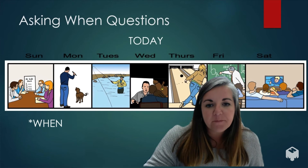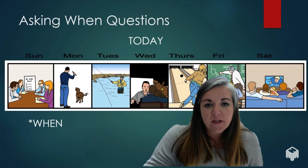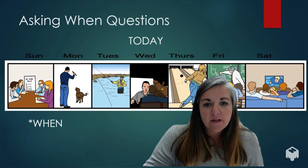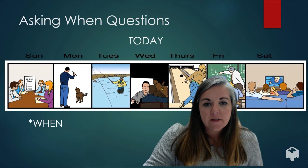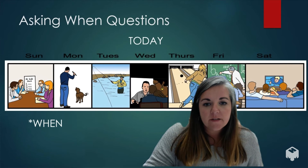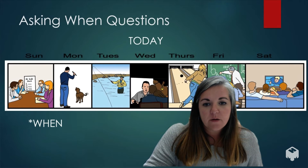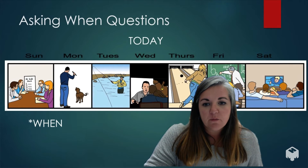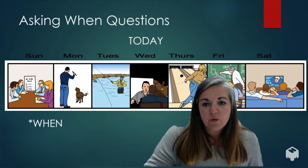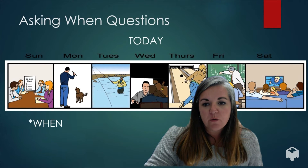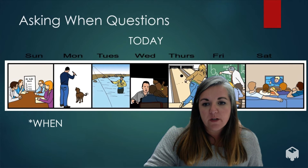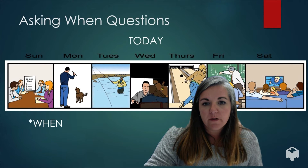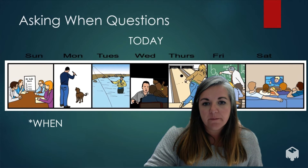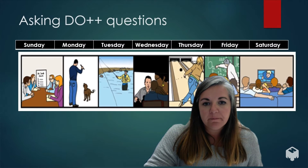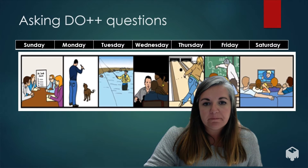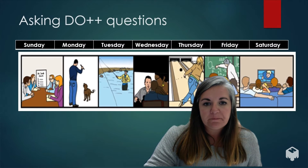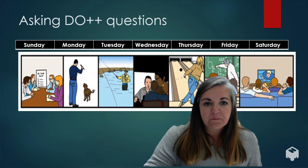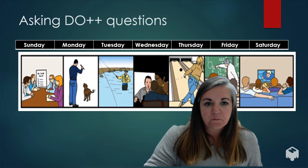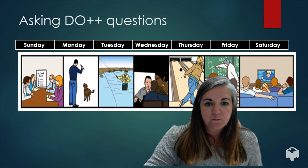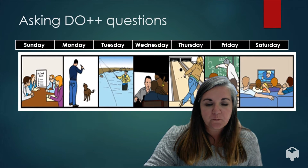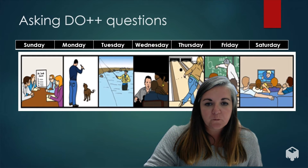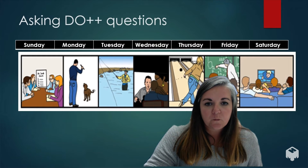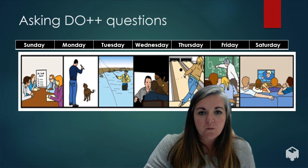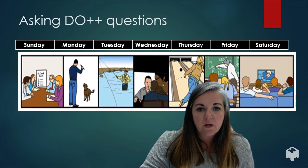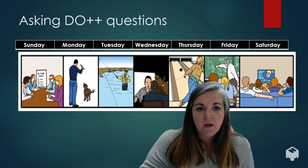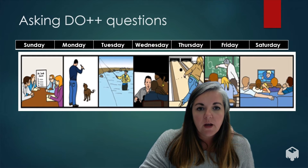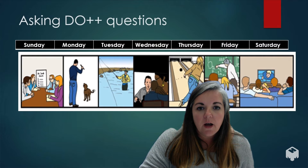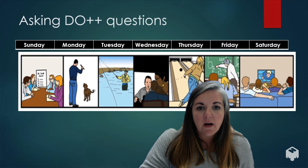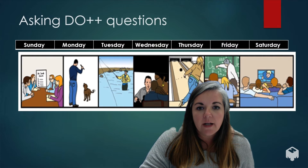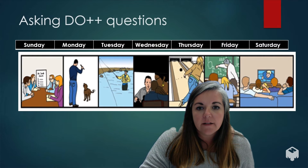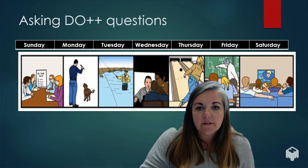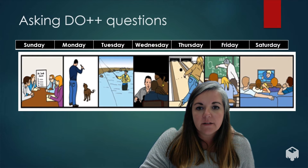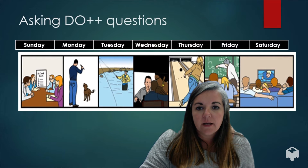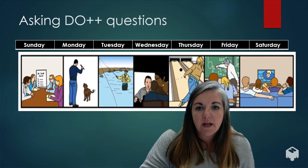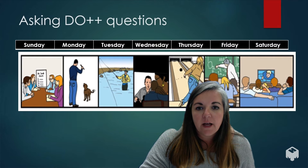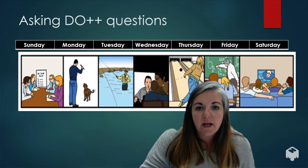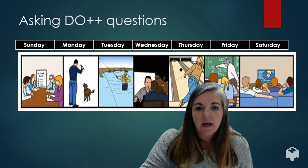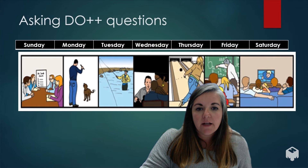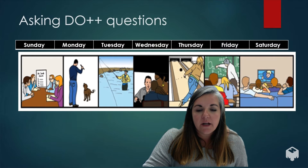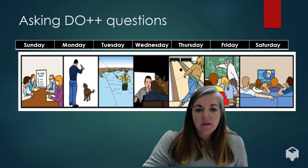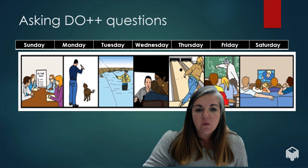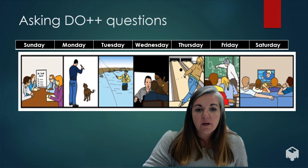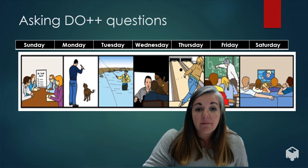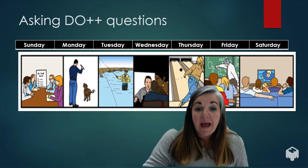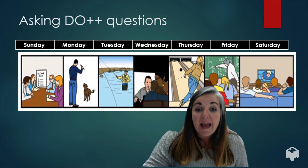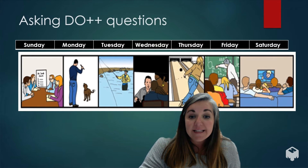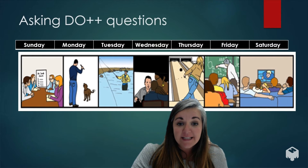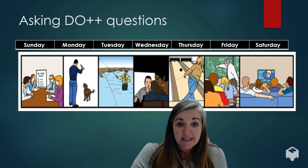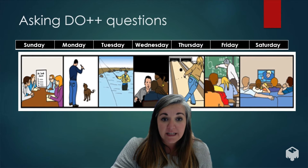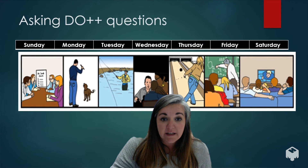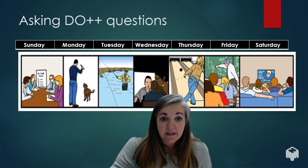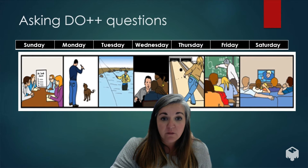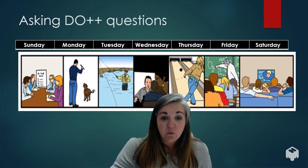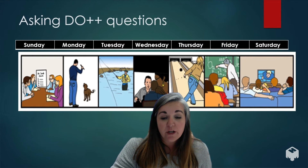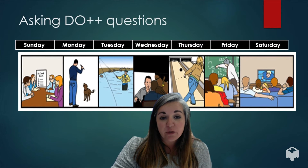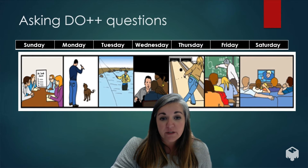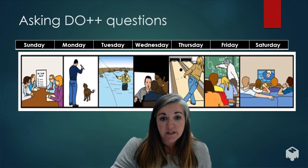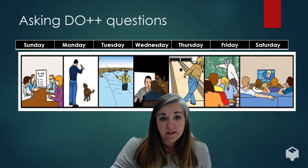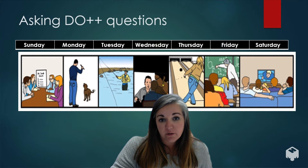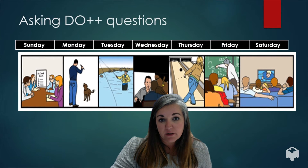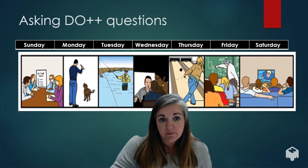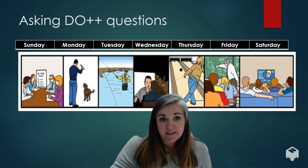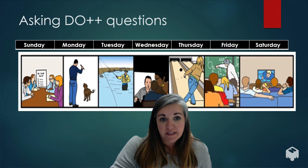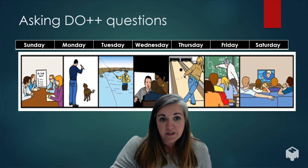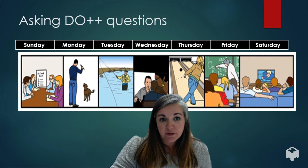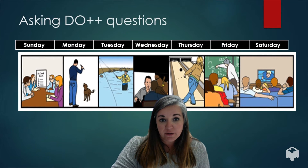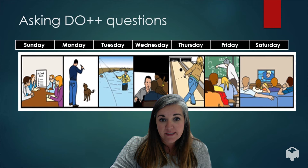Okay. So moving on. All right. When I'm asking what you